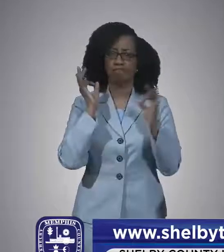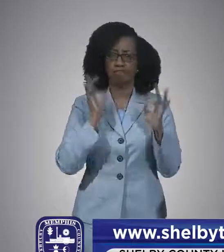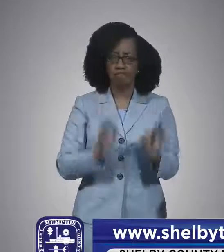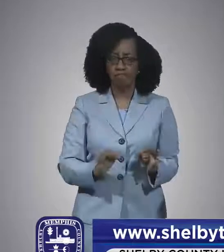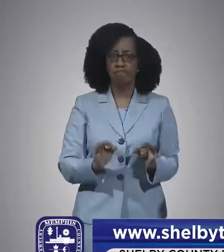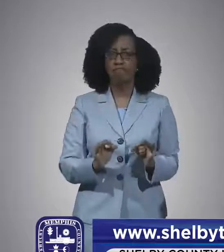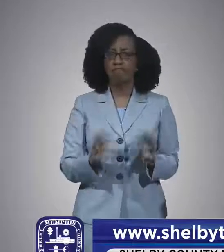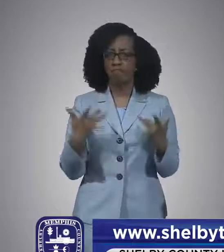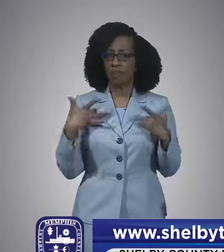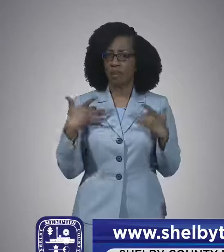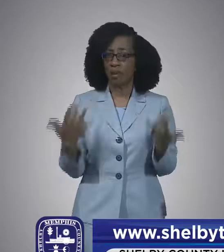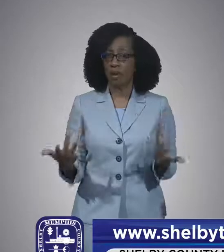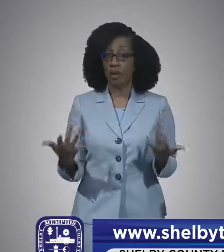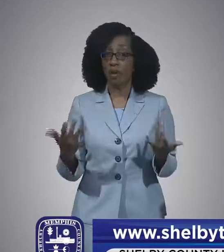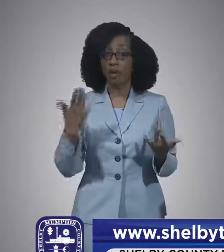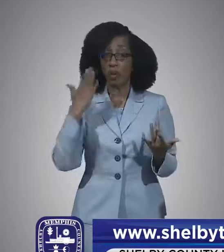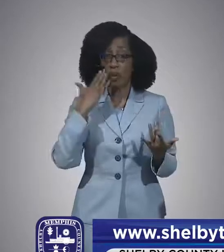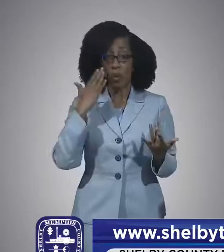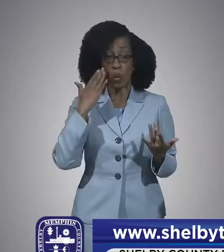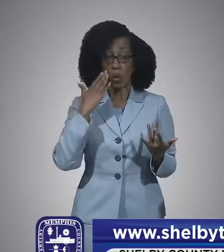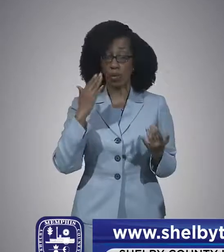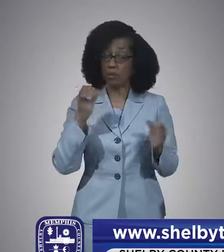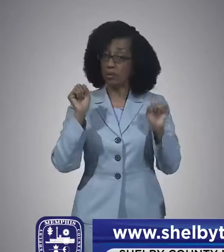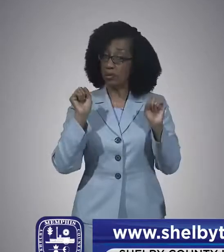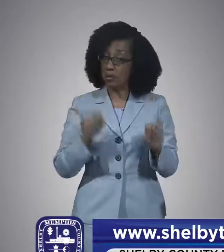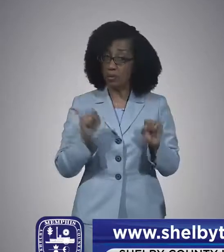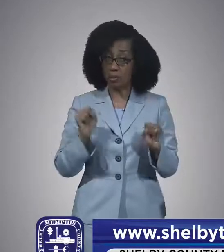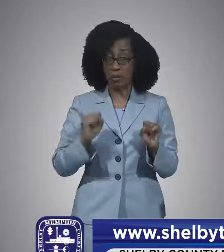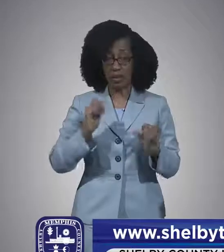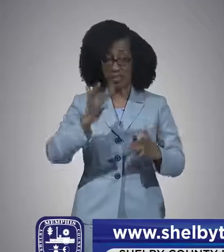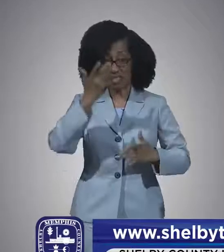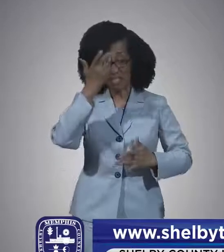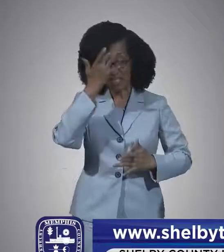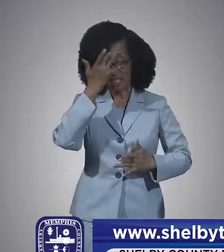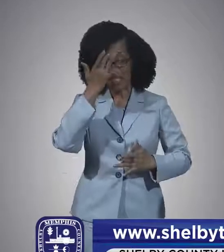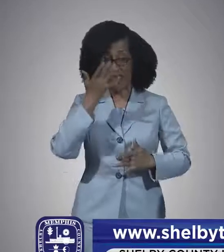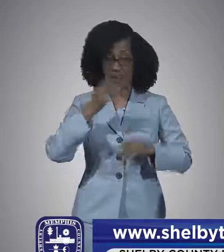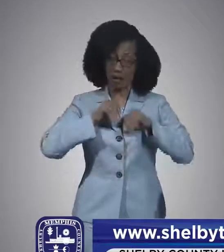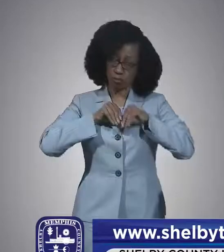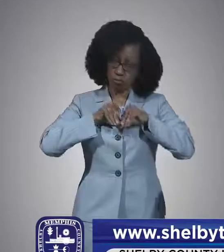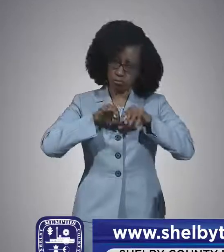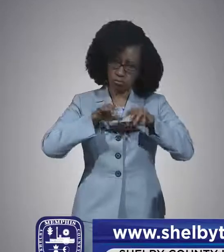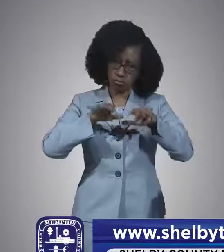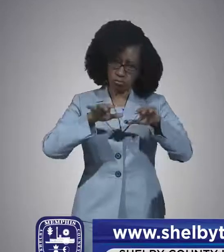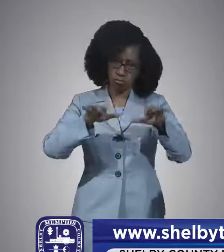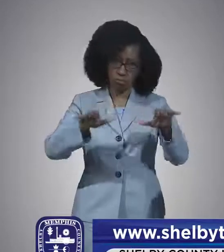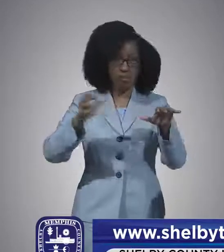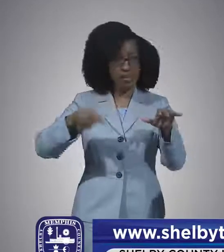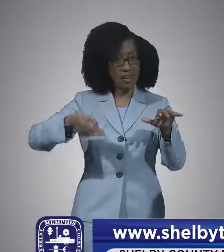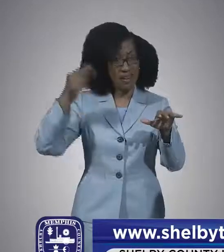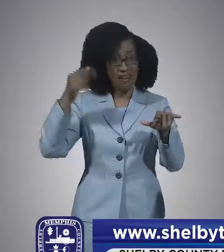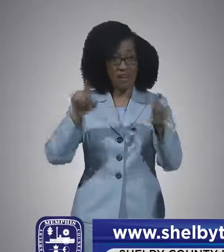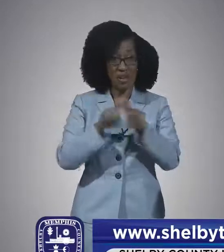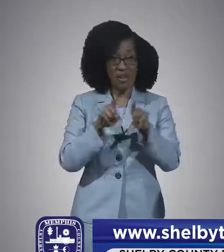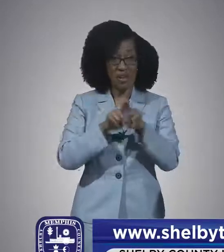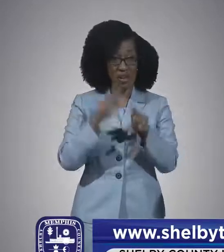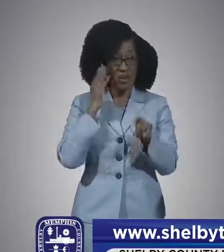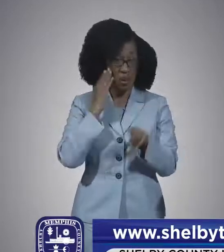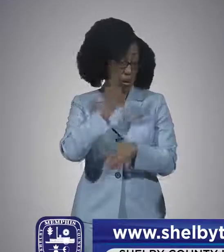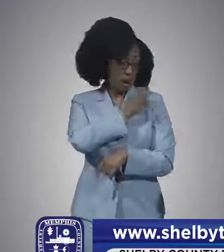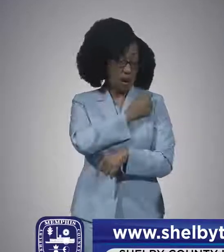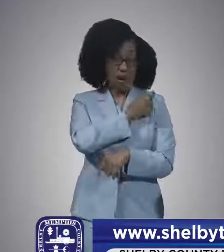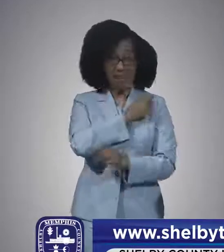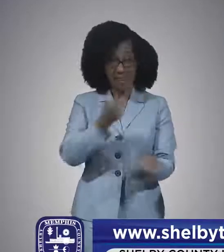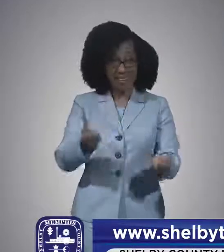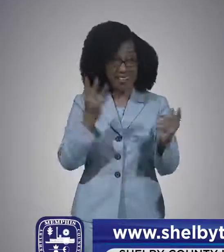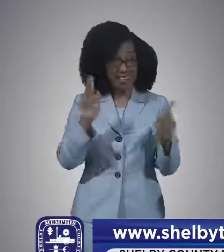we know that we have a high infection rate, and we know that we have a relatively low vaccination rate. And all those